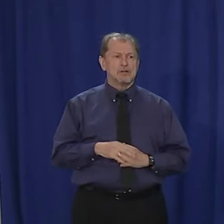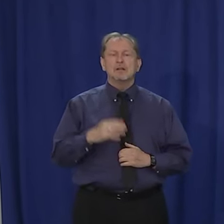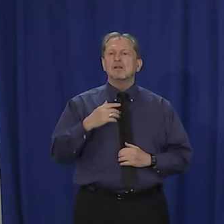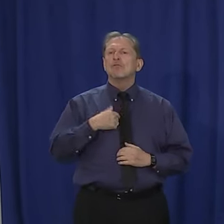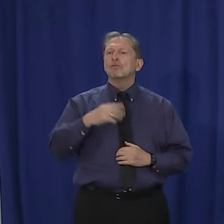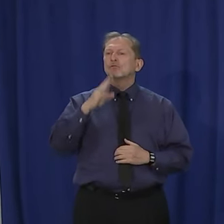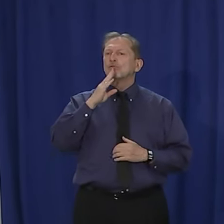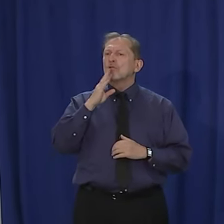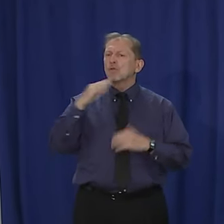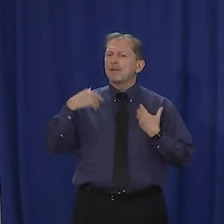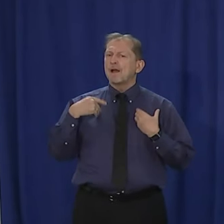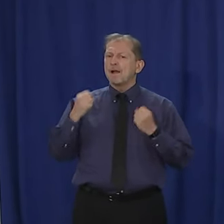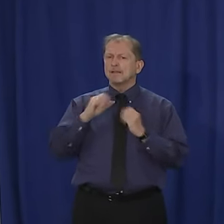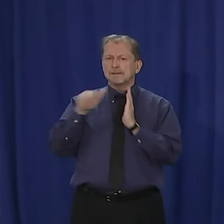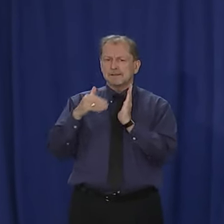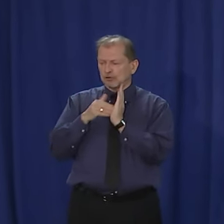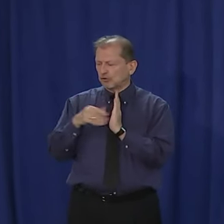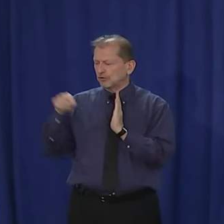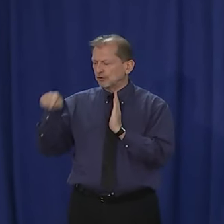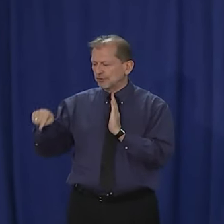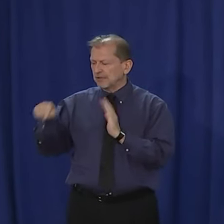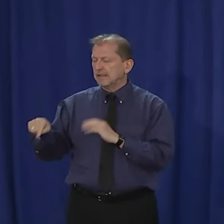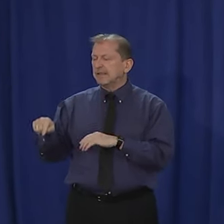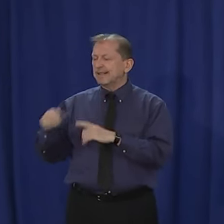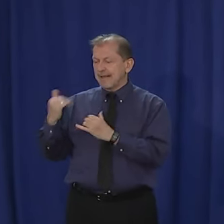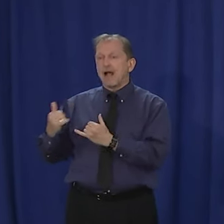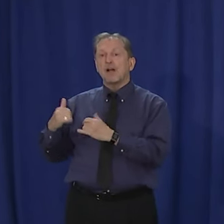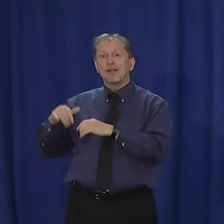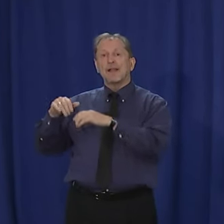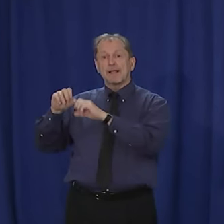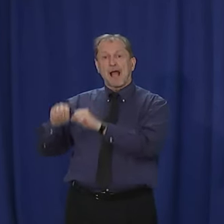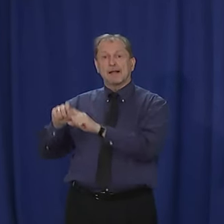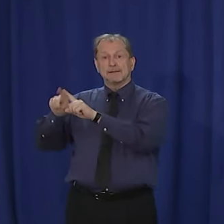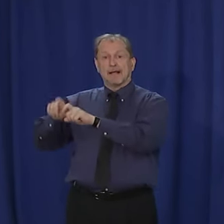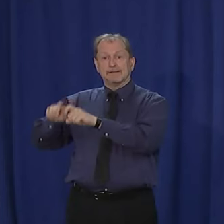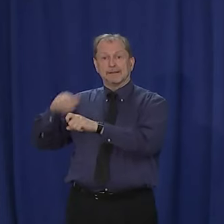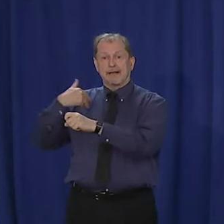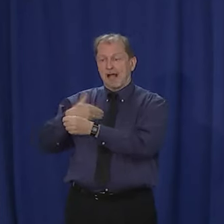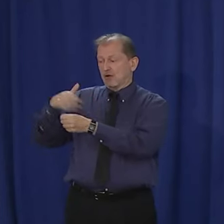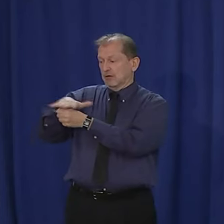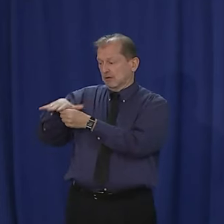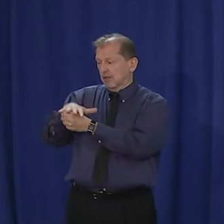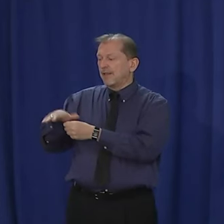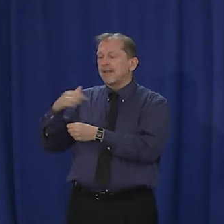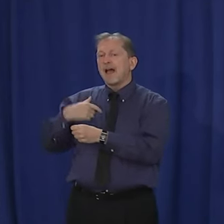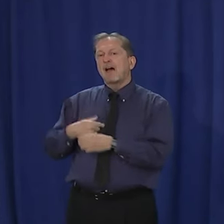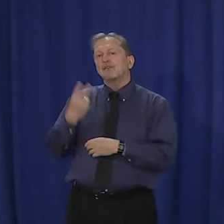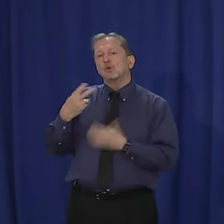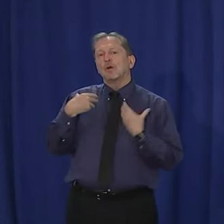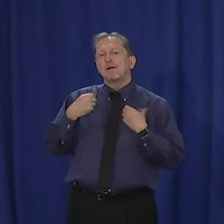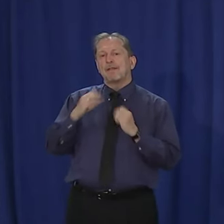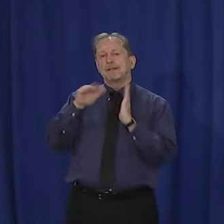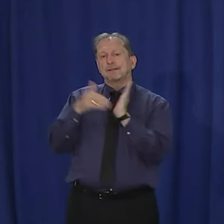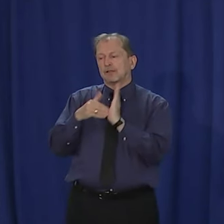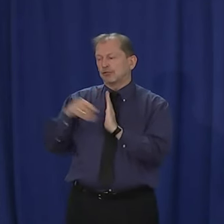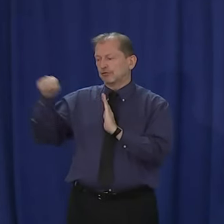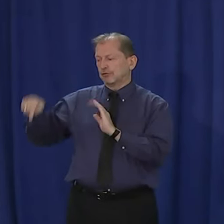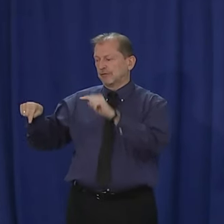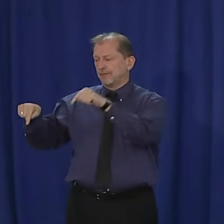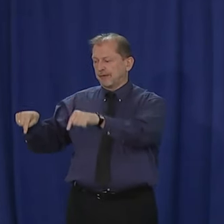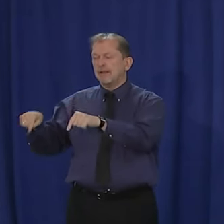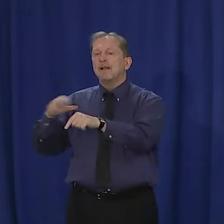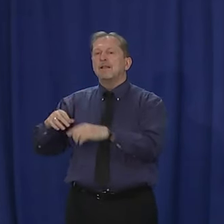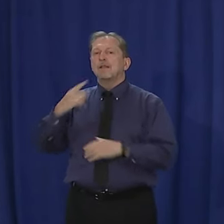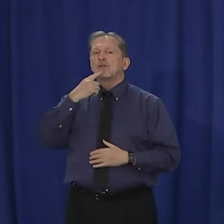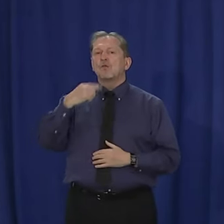Centers, and they're doing now more testing in their two health centers that they have. And he told me